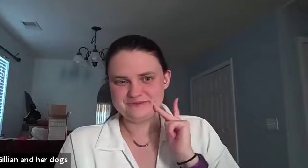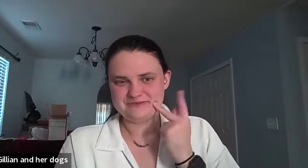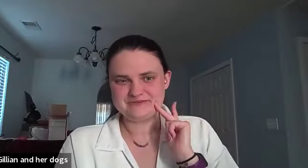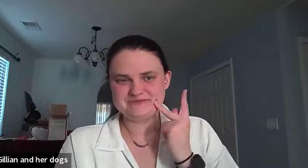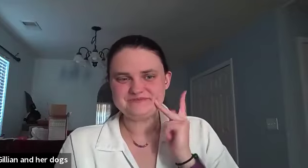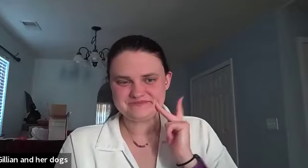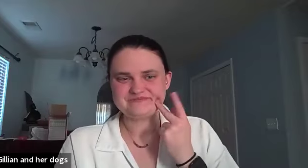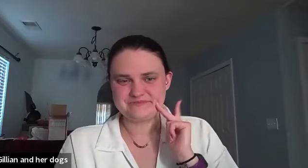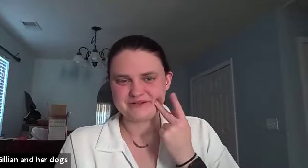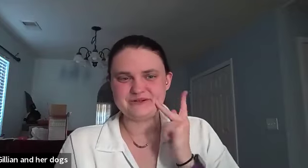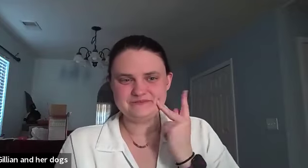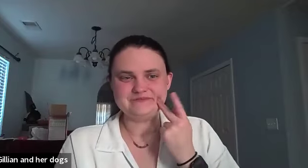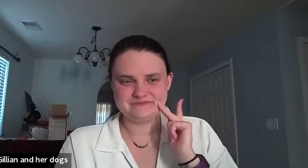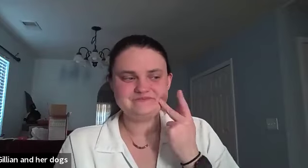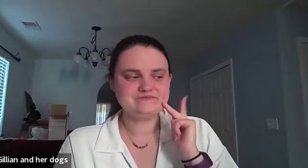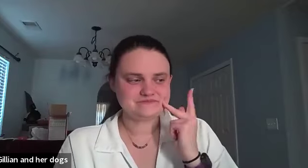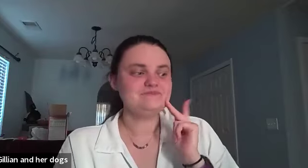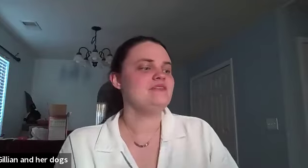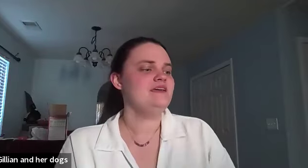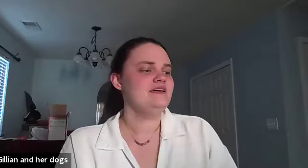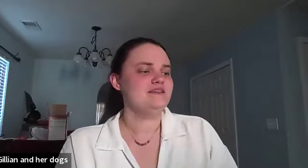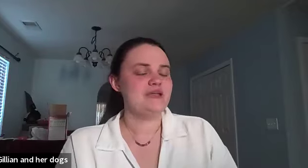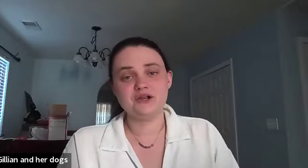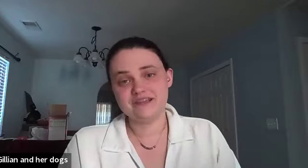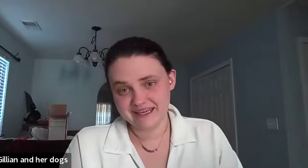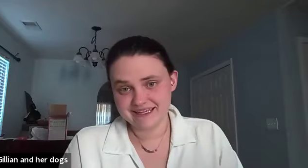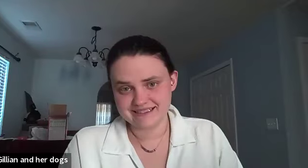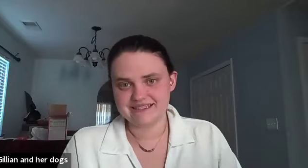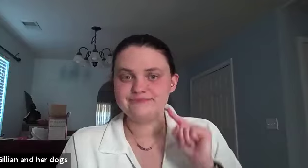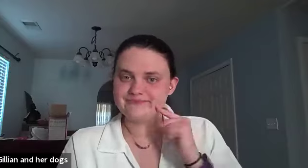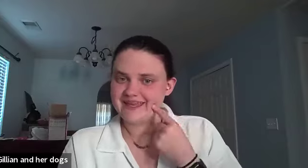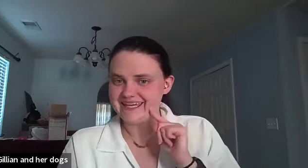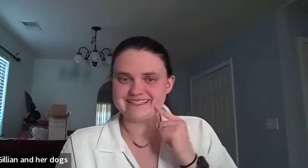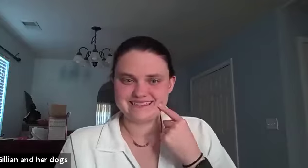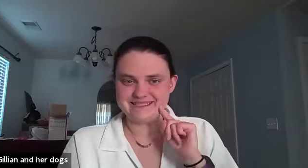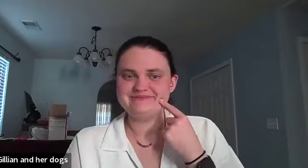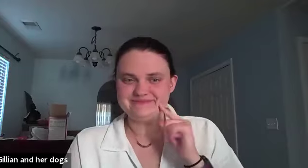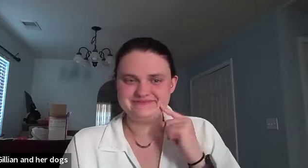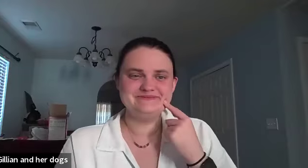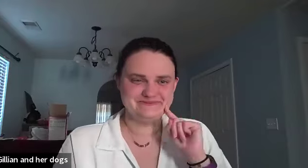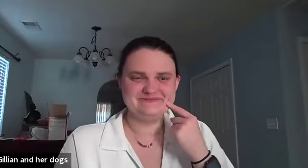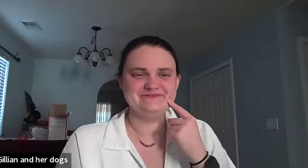pickle, pickle. Then we had our candy, candy.